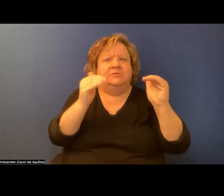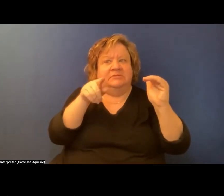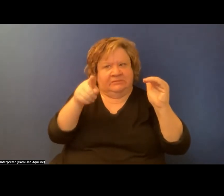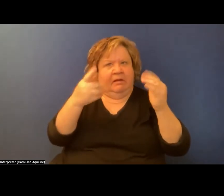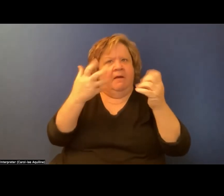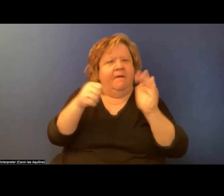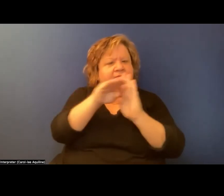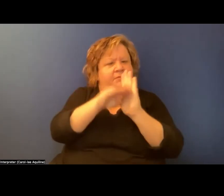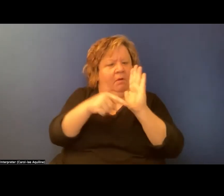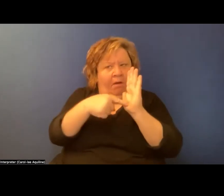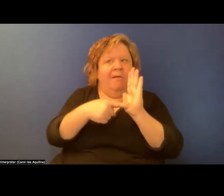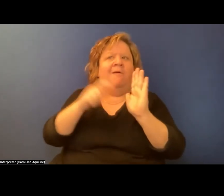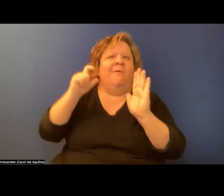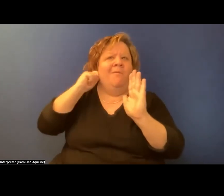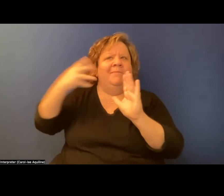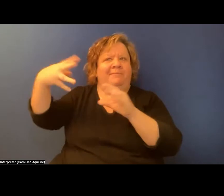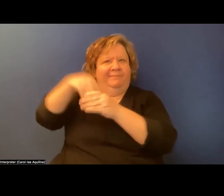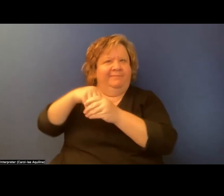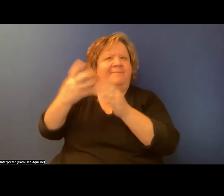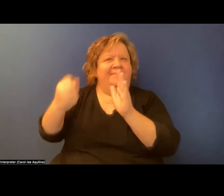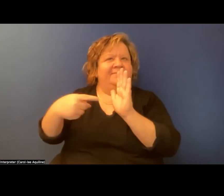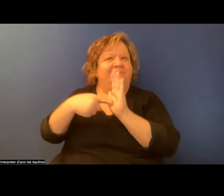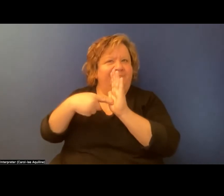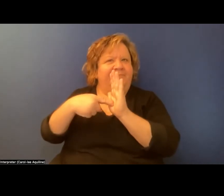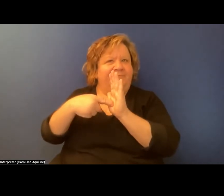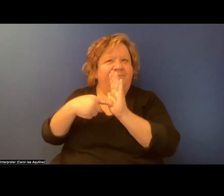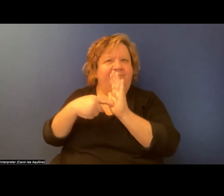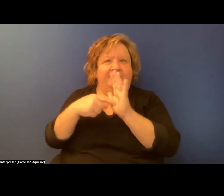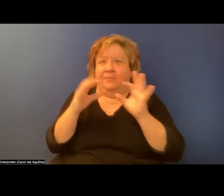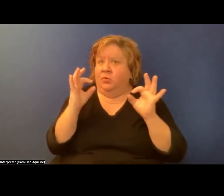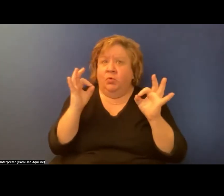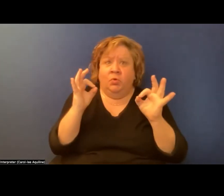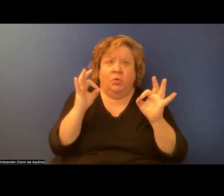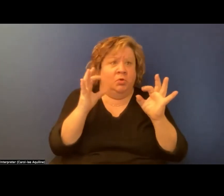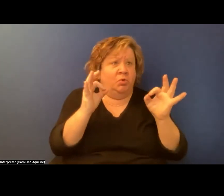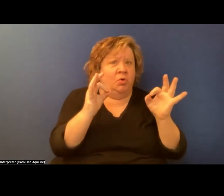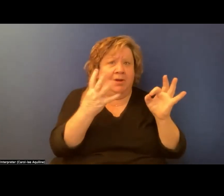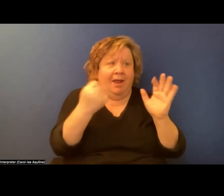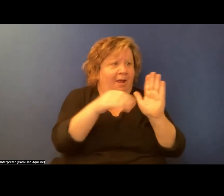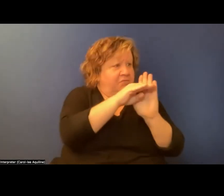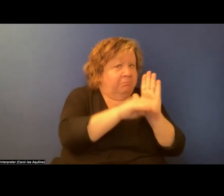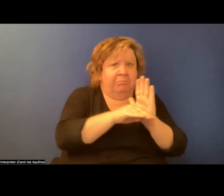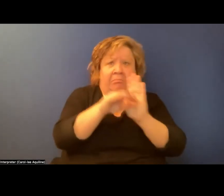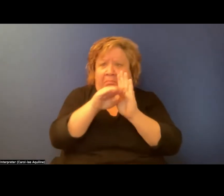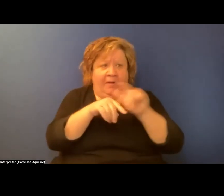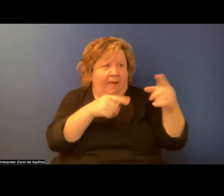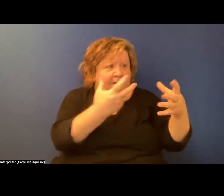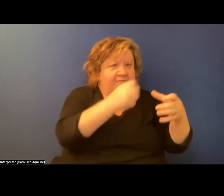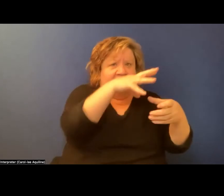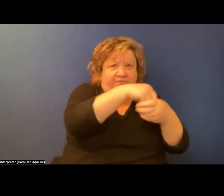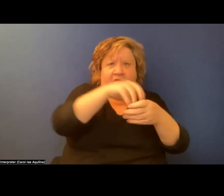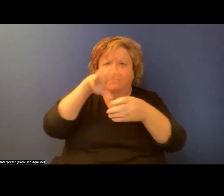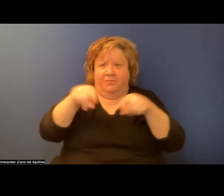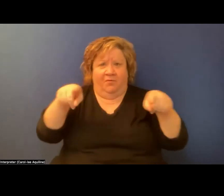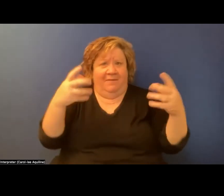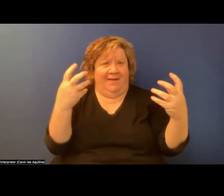change policies. Now, these are all good examples. These are all progress in the right direction. But one thing, when you look